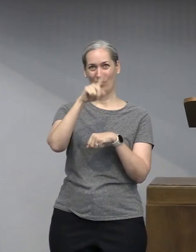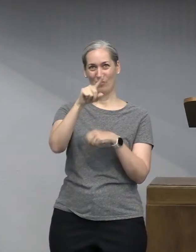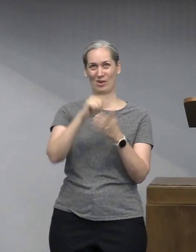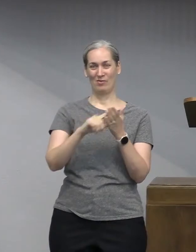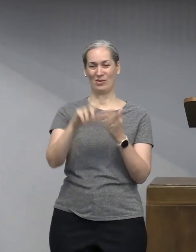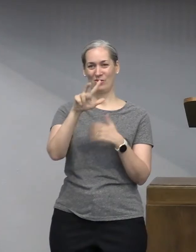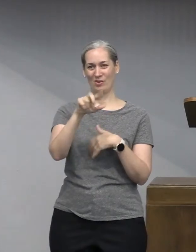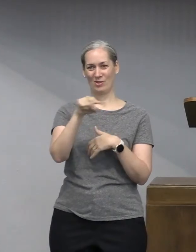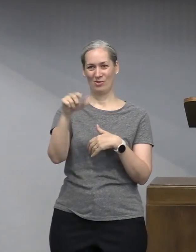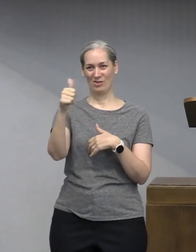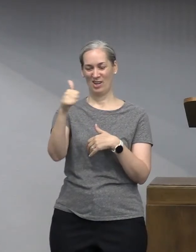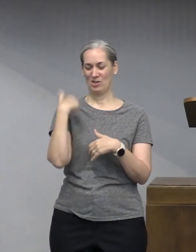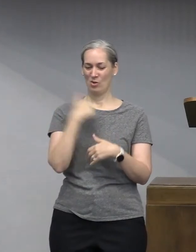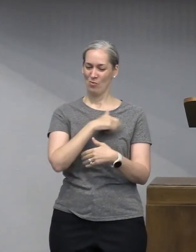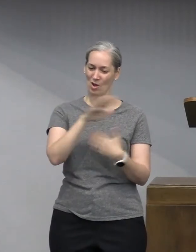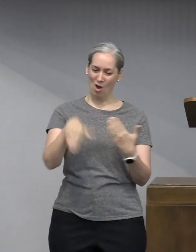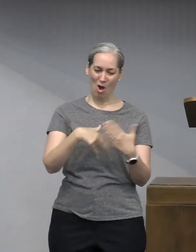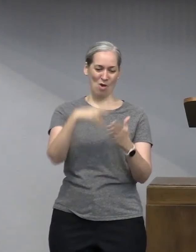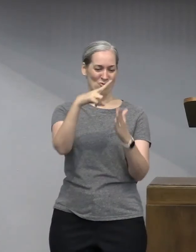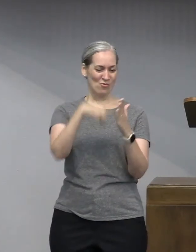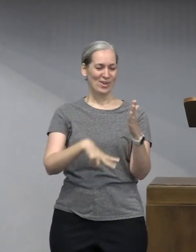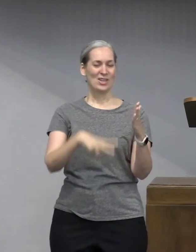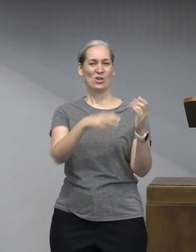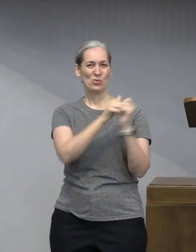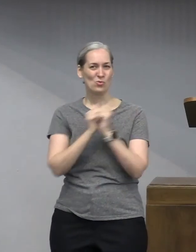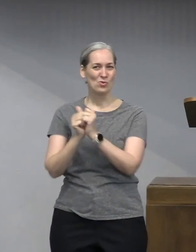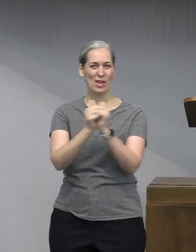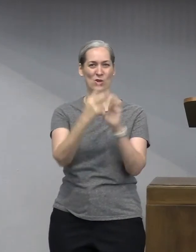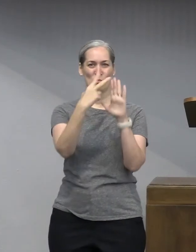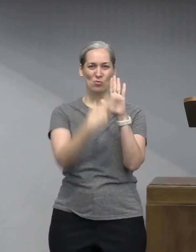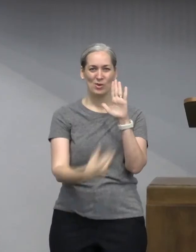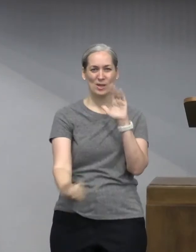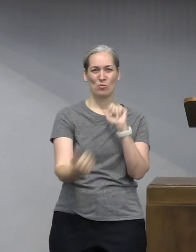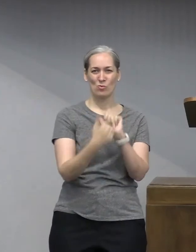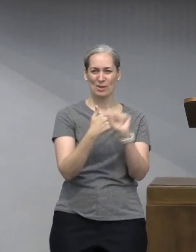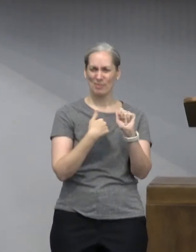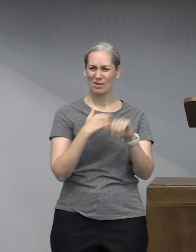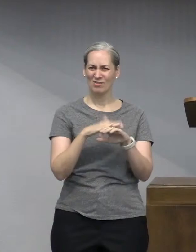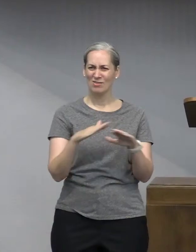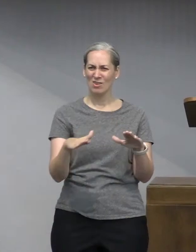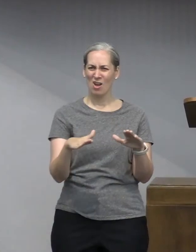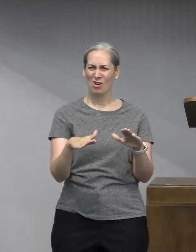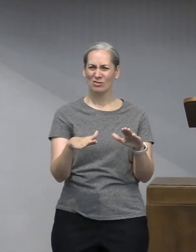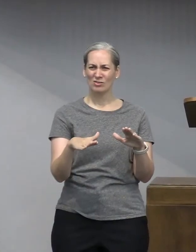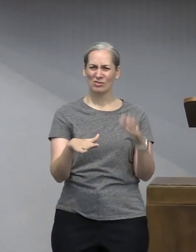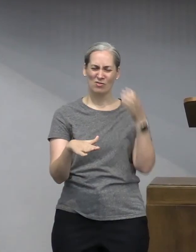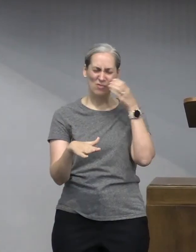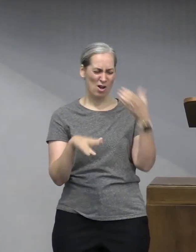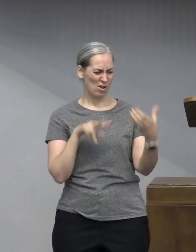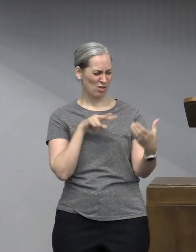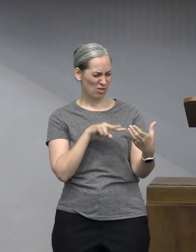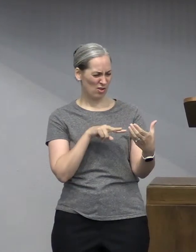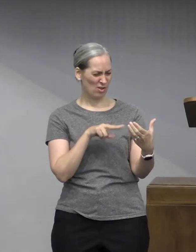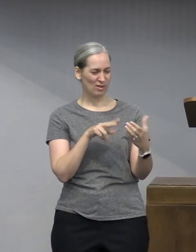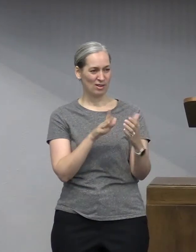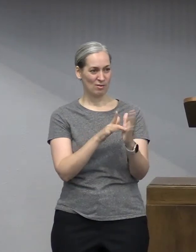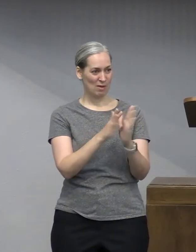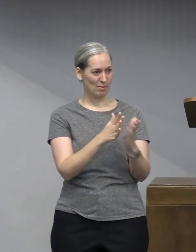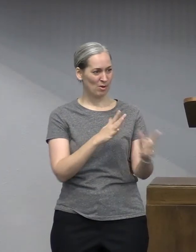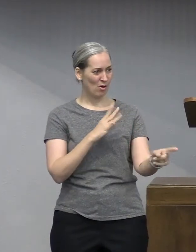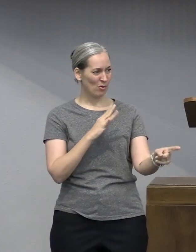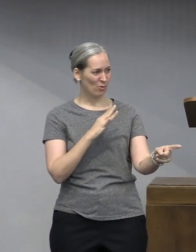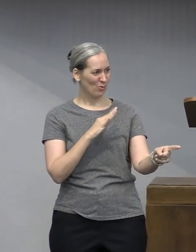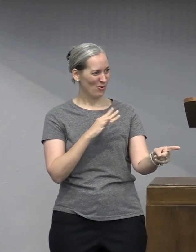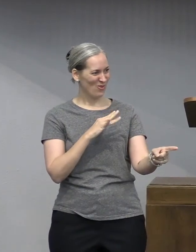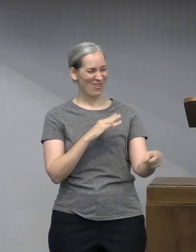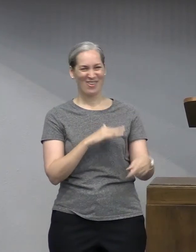we're going to all read it together. So read with me. Don't pull out your phones. Don't look at your Bibles. It's going to be on the screen. You brought a Bible? That's cool.